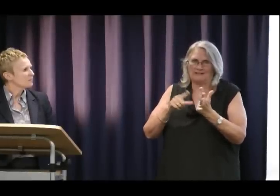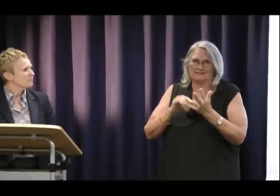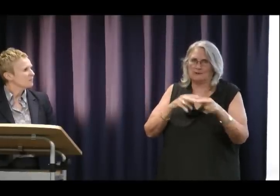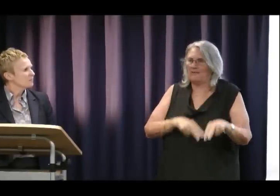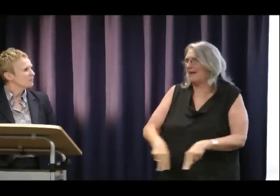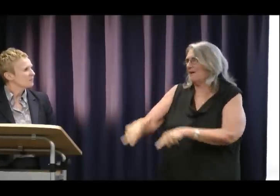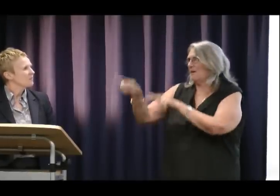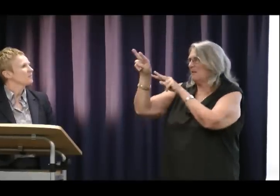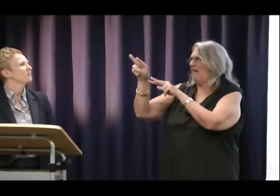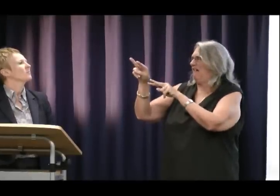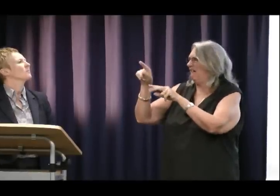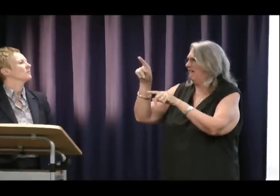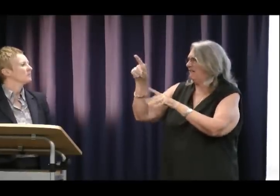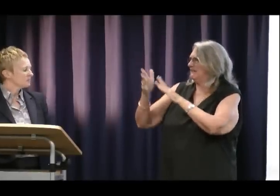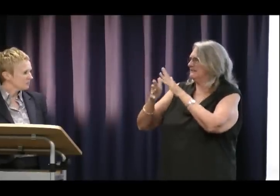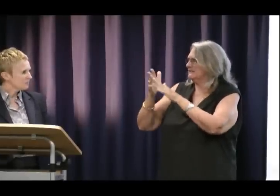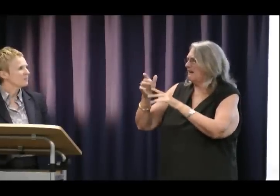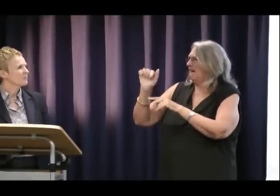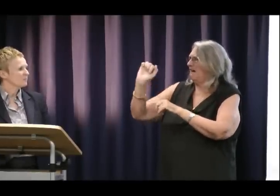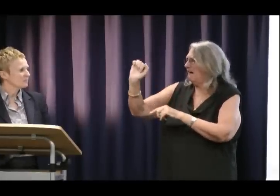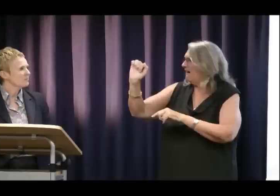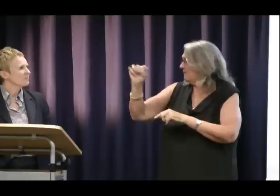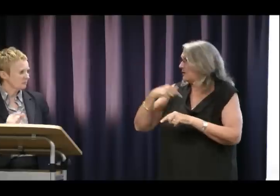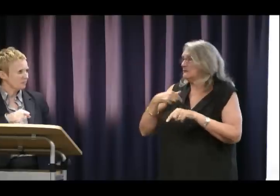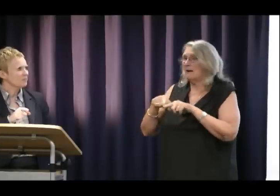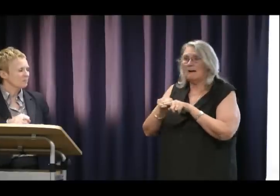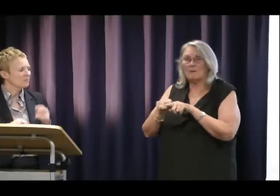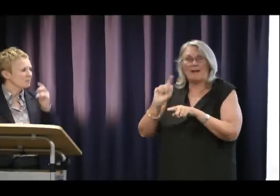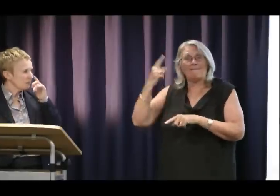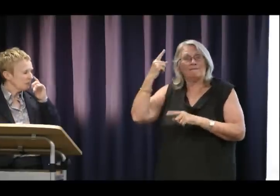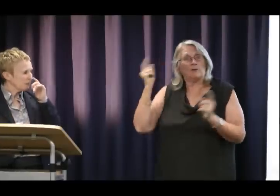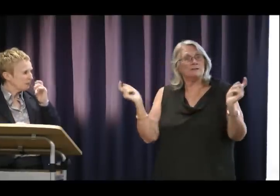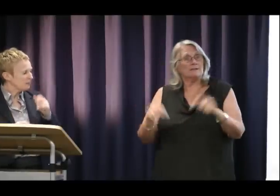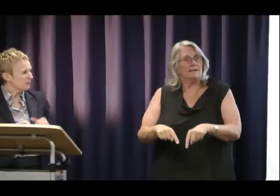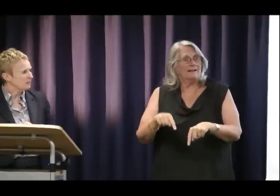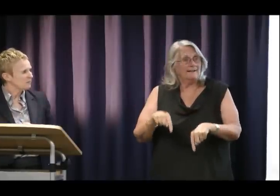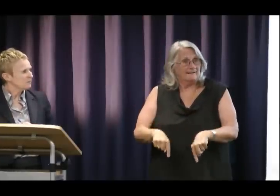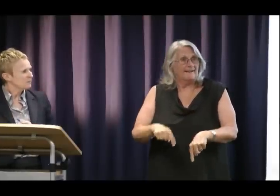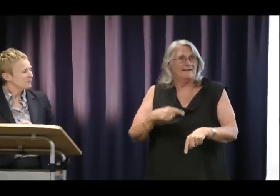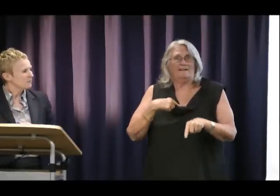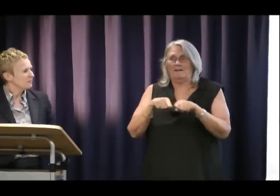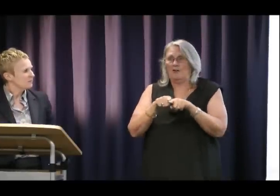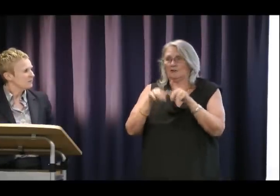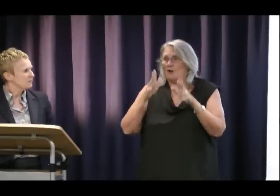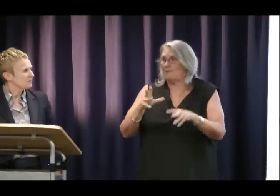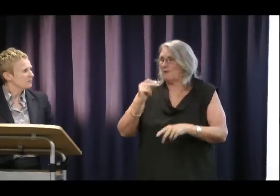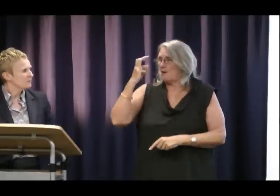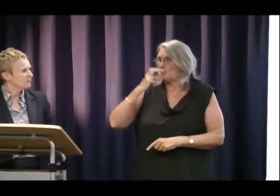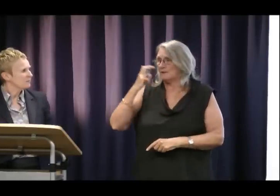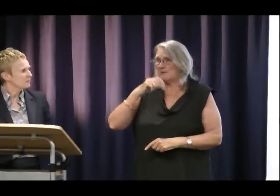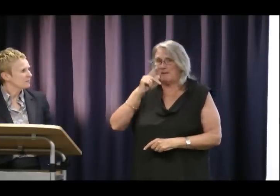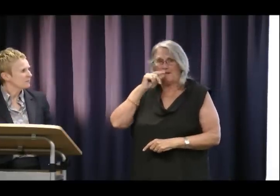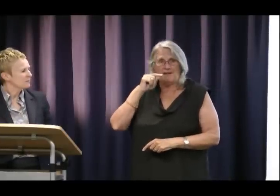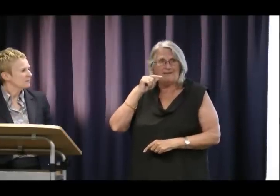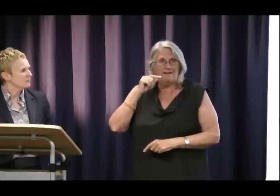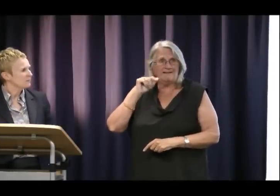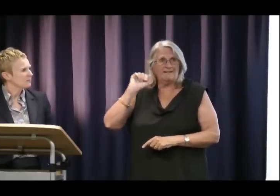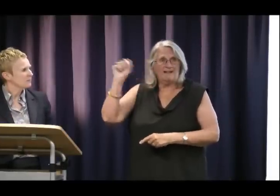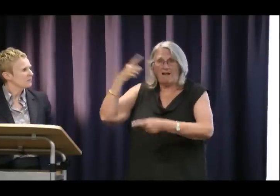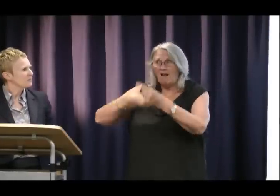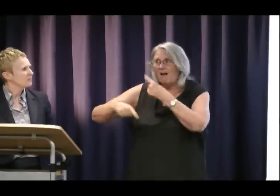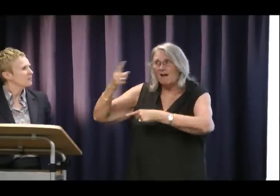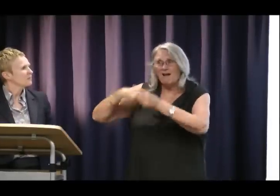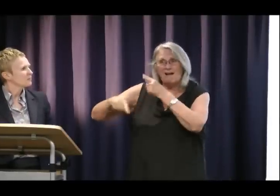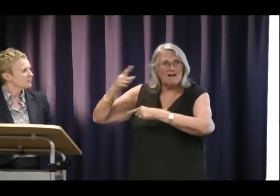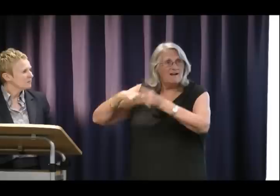to have role models that they can find and talk to. When I first attended the Deaf Club, I